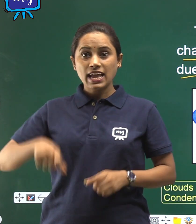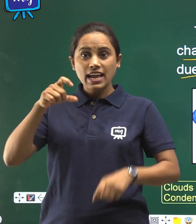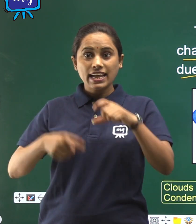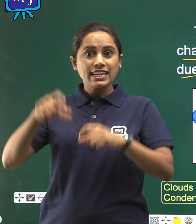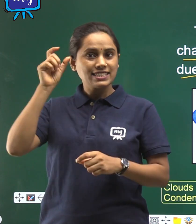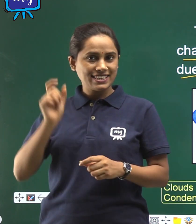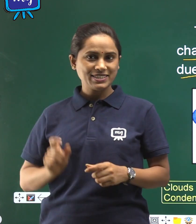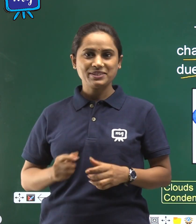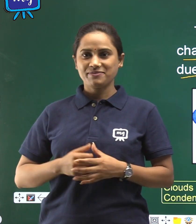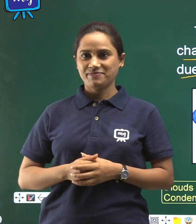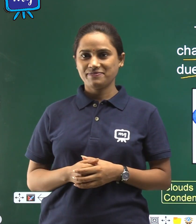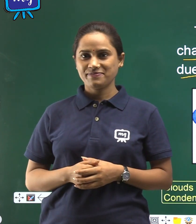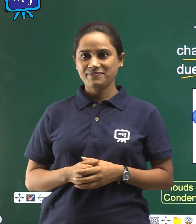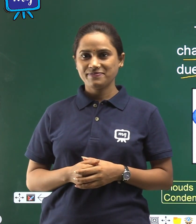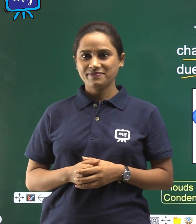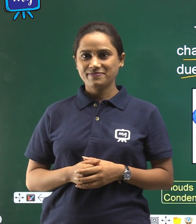condensation.